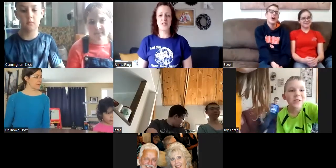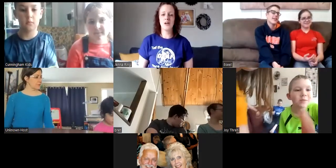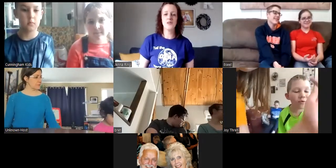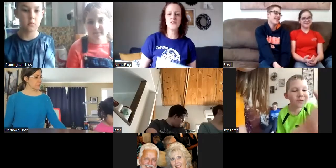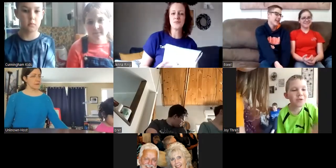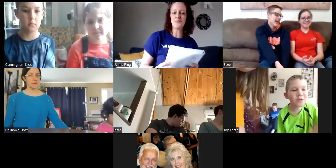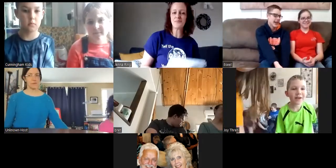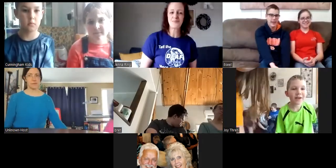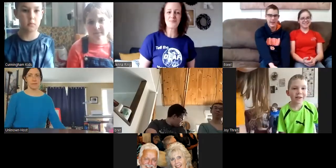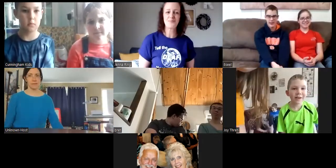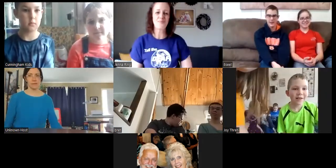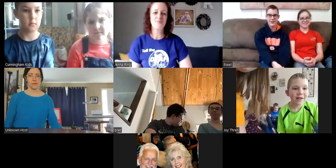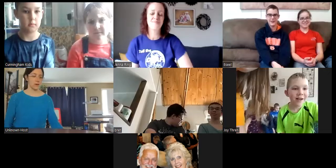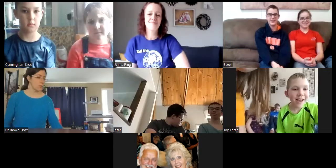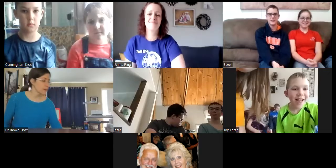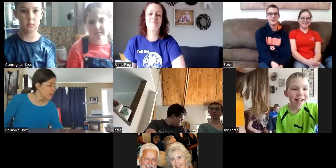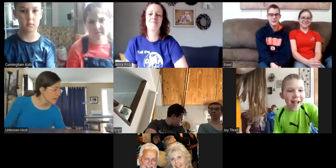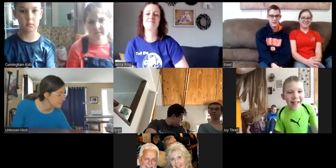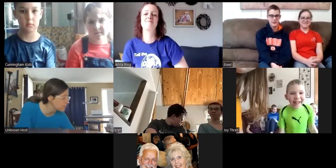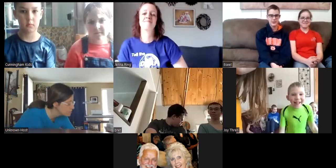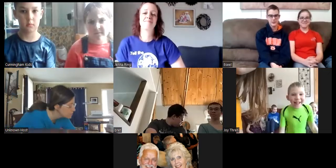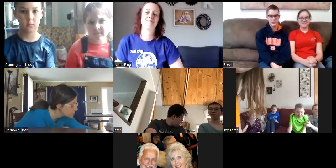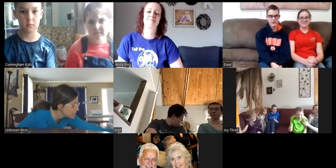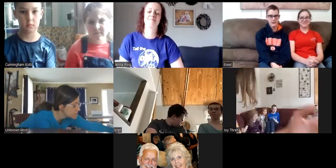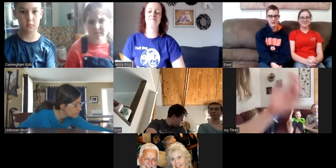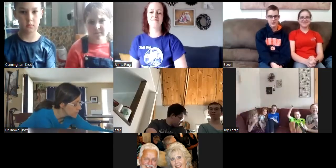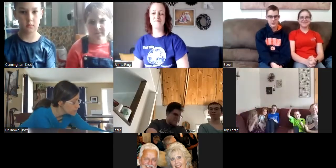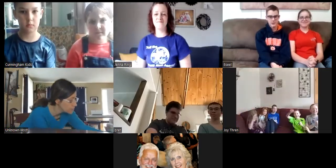Unmute yourselves.